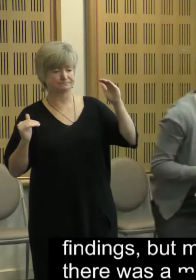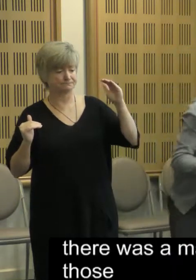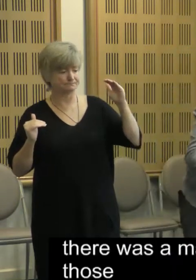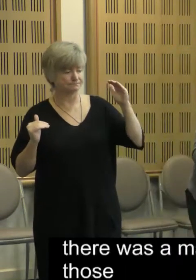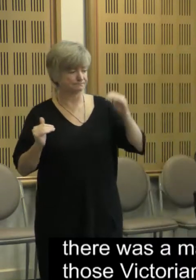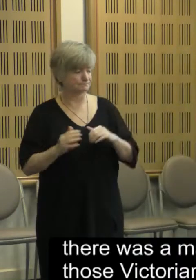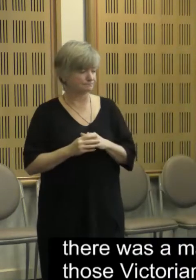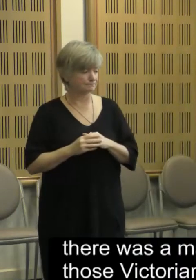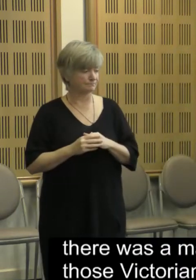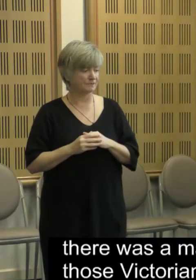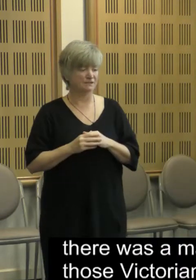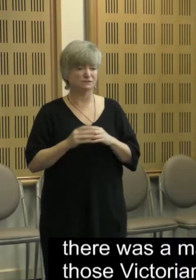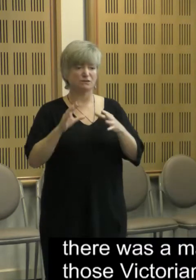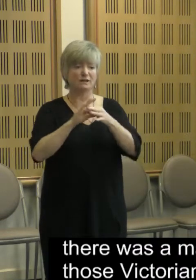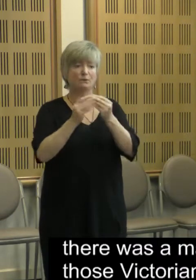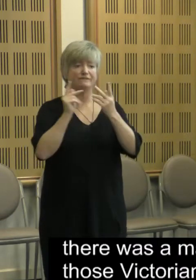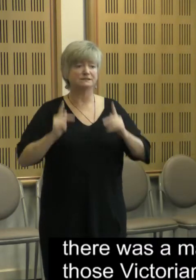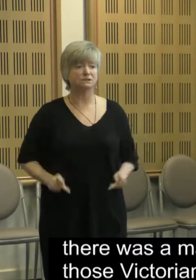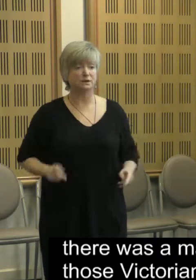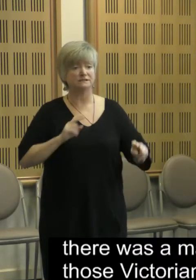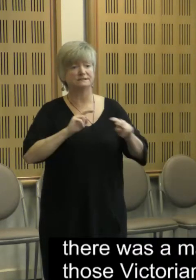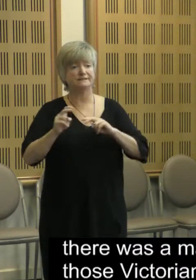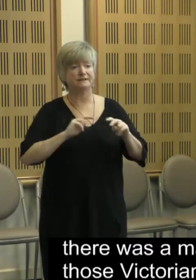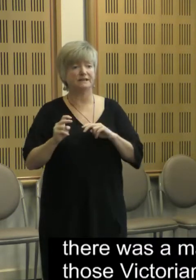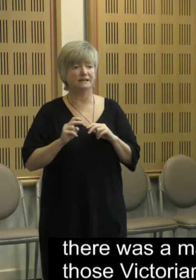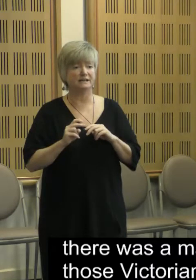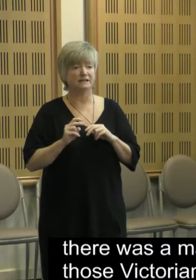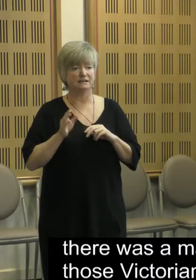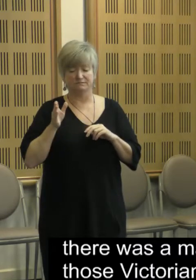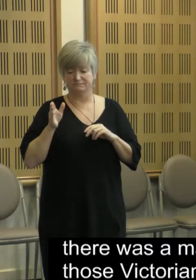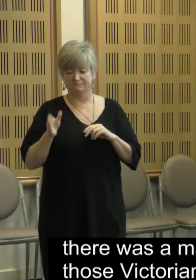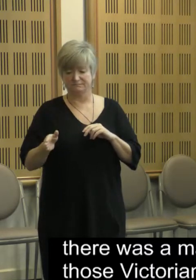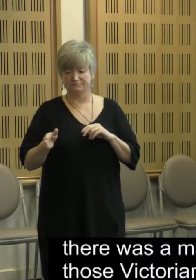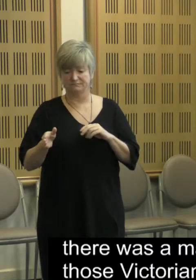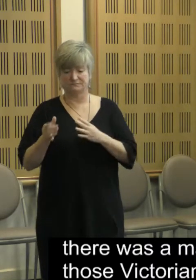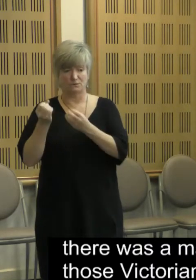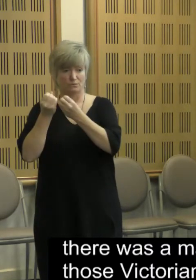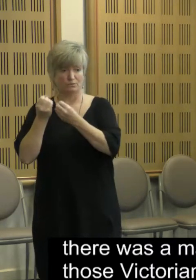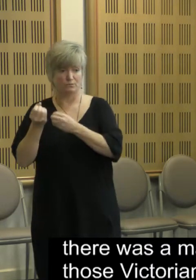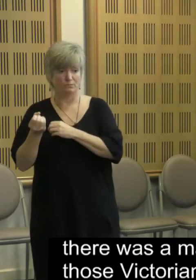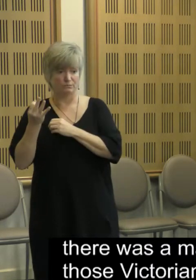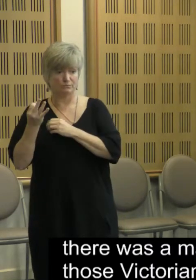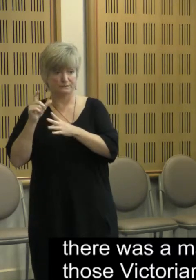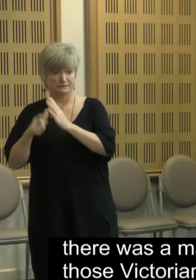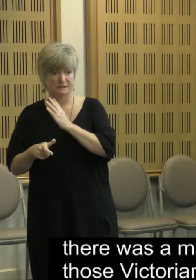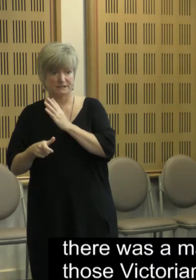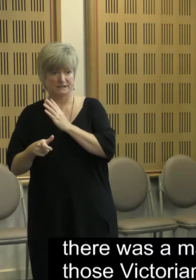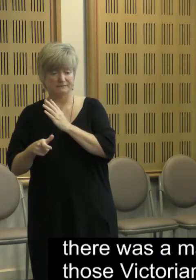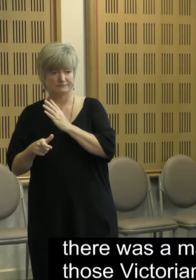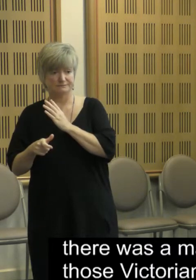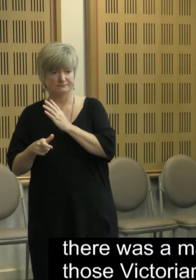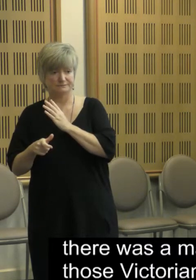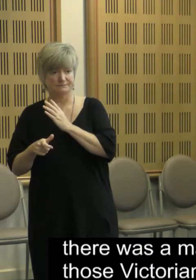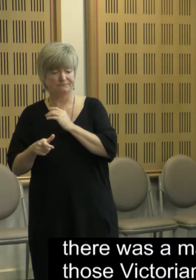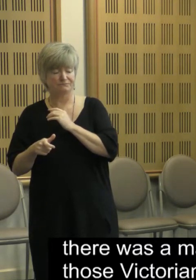Okay, in terms of physical activity, so when compared to people without a disability, people with a disability were 40% less likely to be